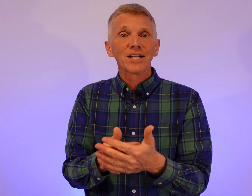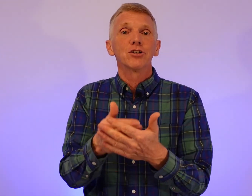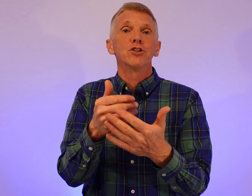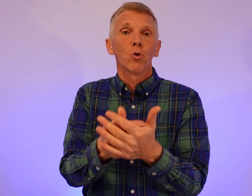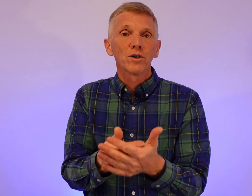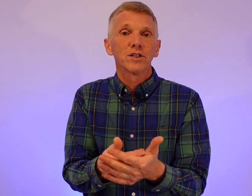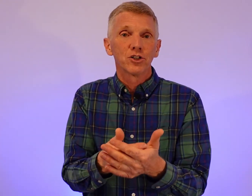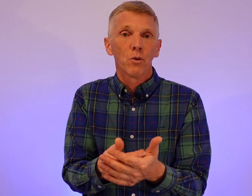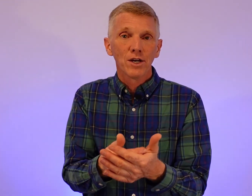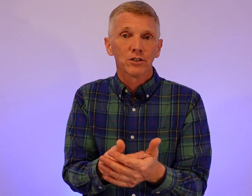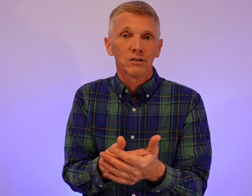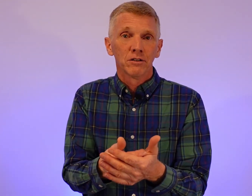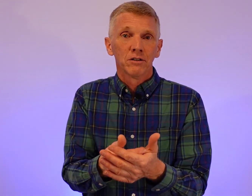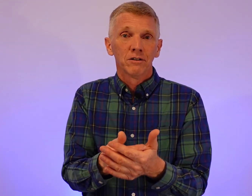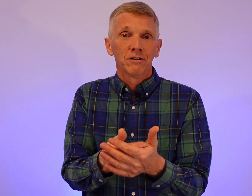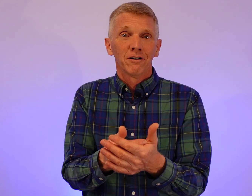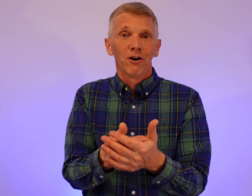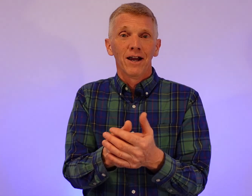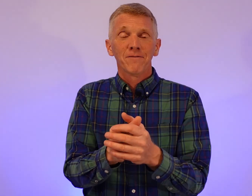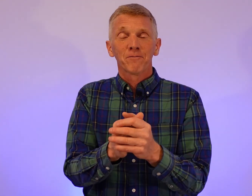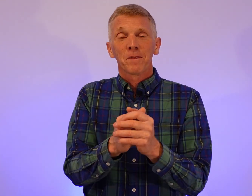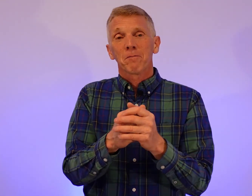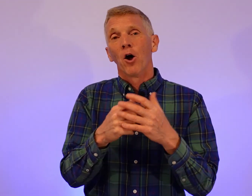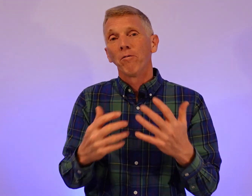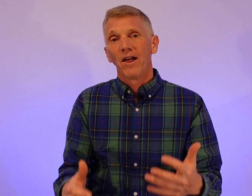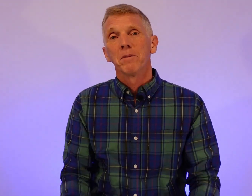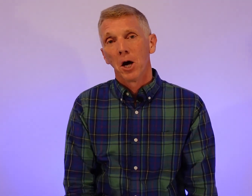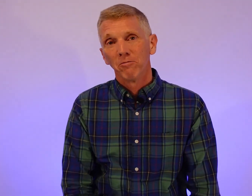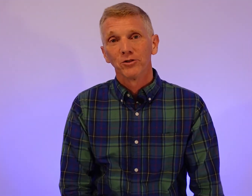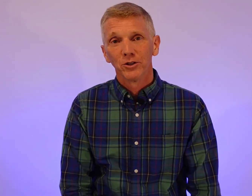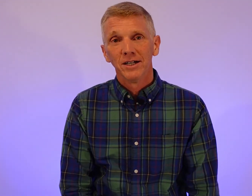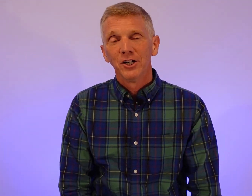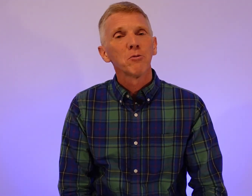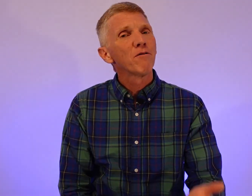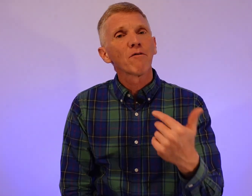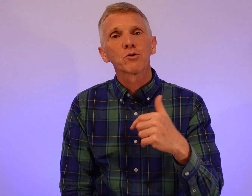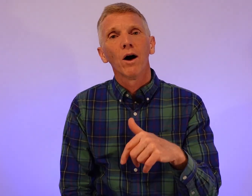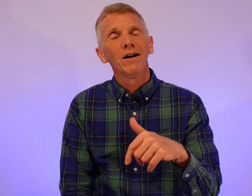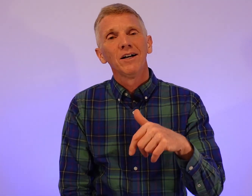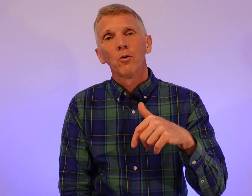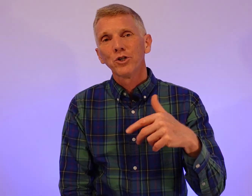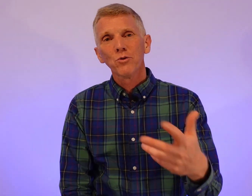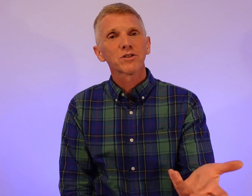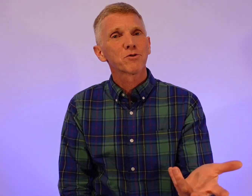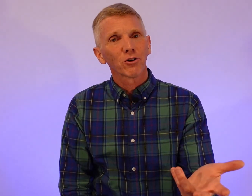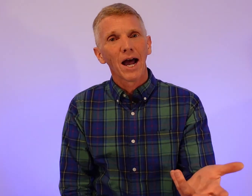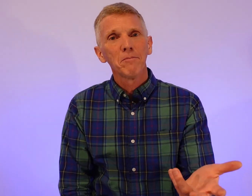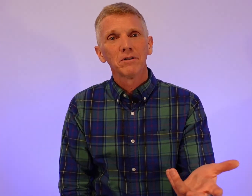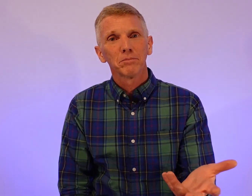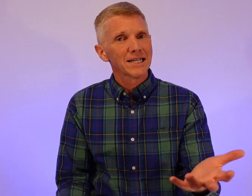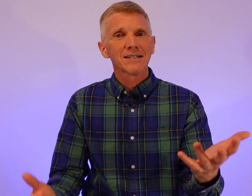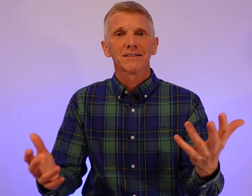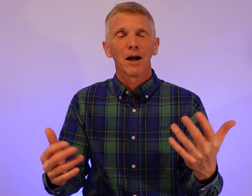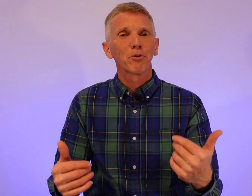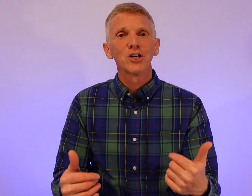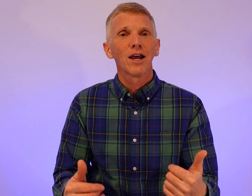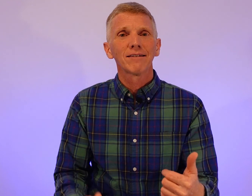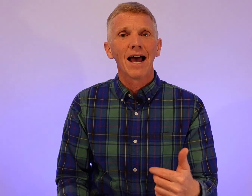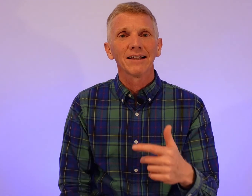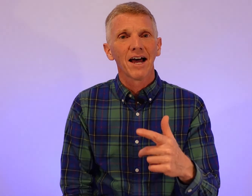matches your situation. All right? And hopefully that'll be helpful to you. Do me a favor as well. Would you subscribe, please? I appreciate that, and let other